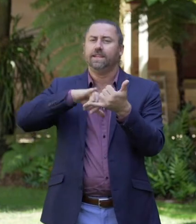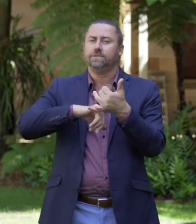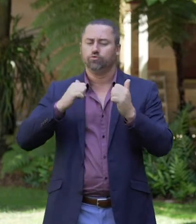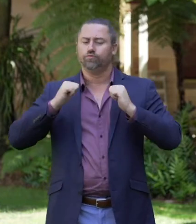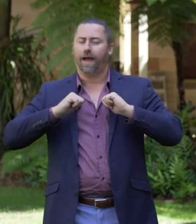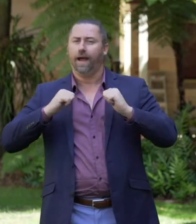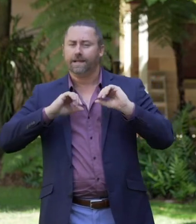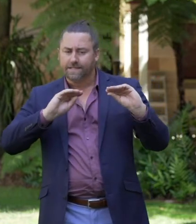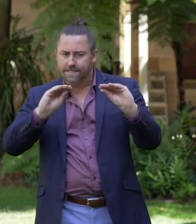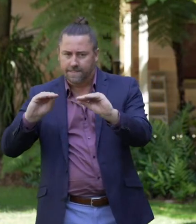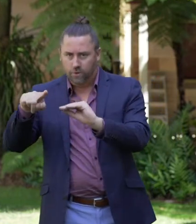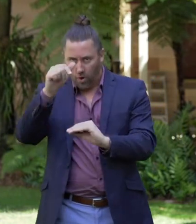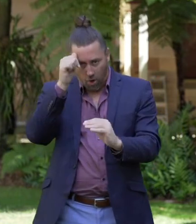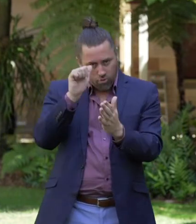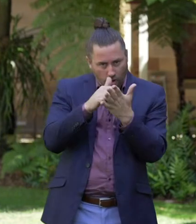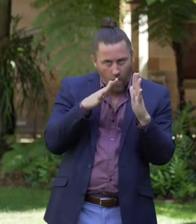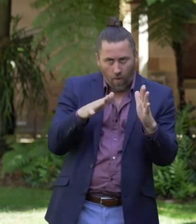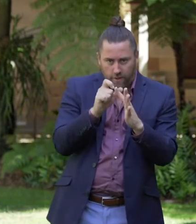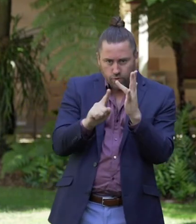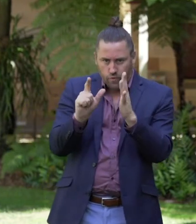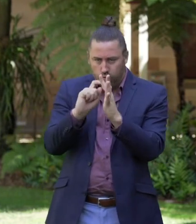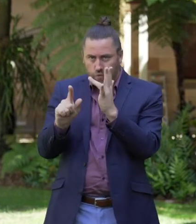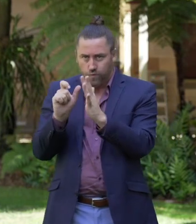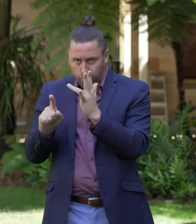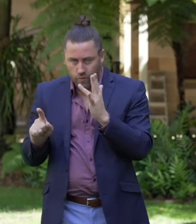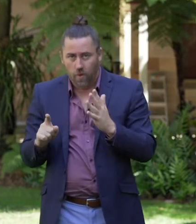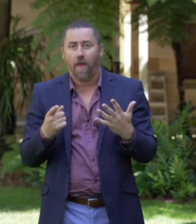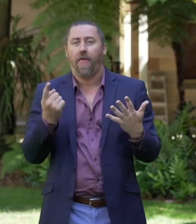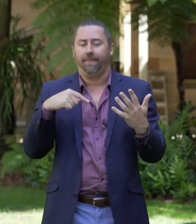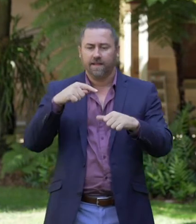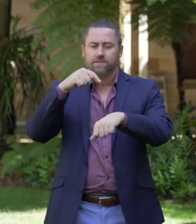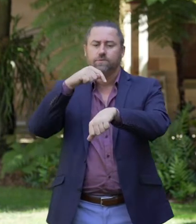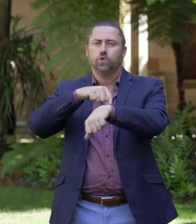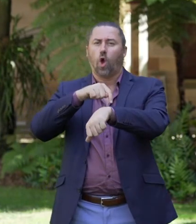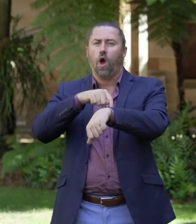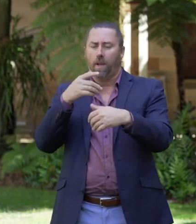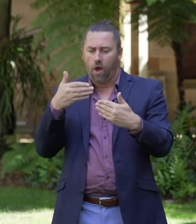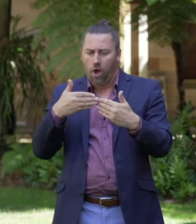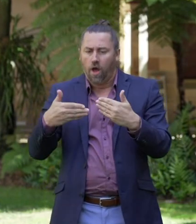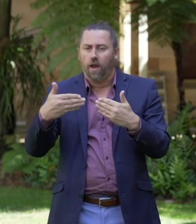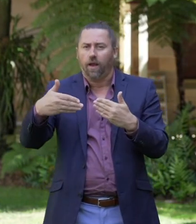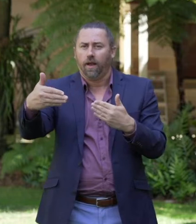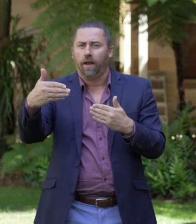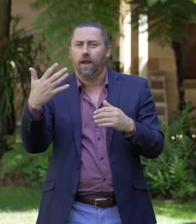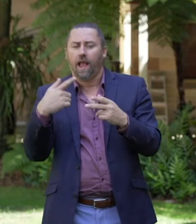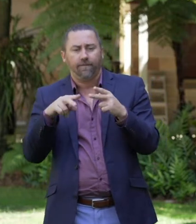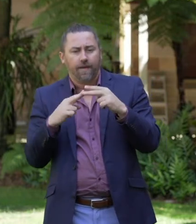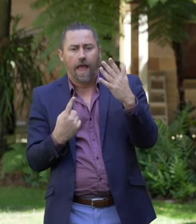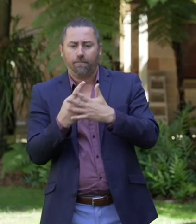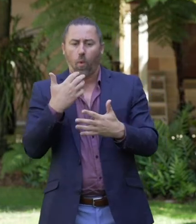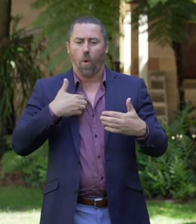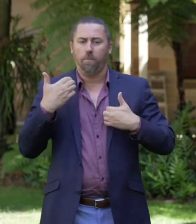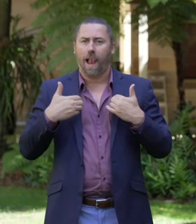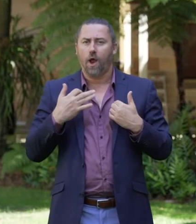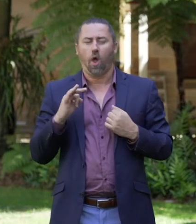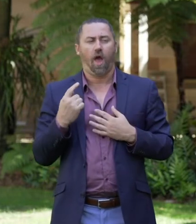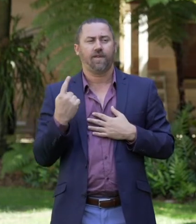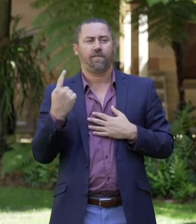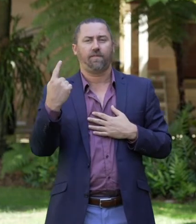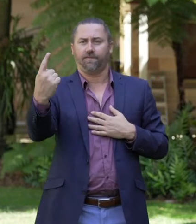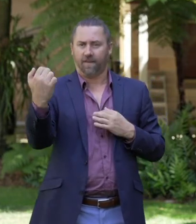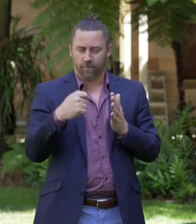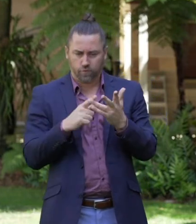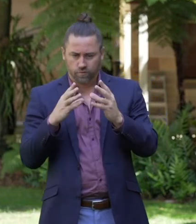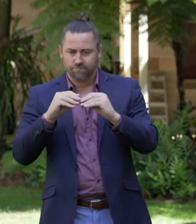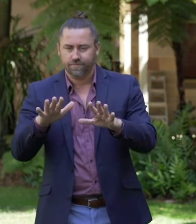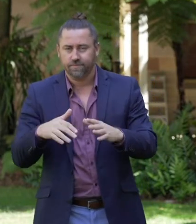relevant policies, timelines of processes to resolve ethical and integrity complaints. Now, the 21st century